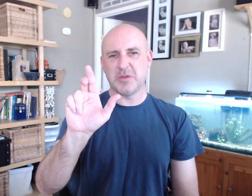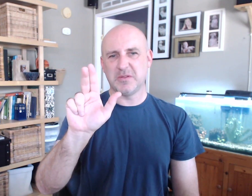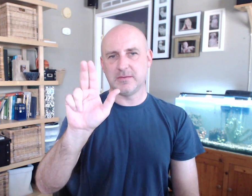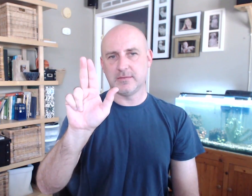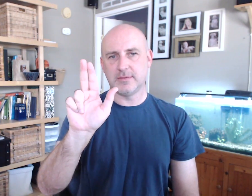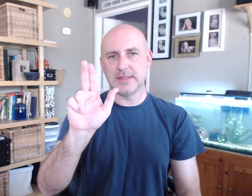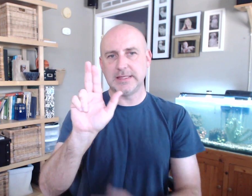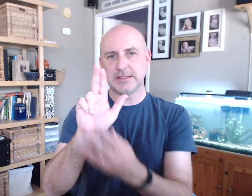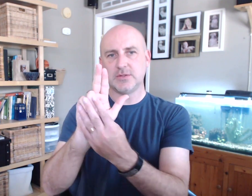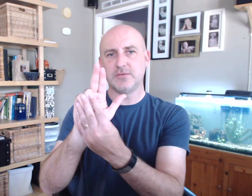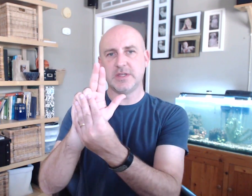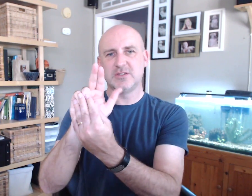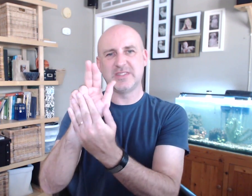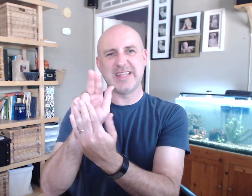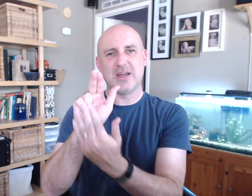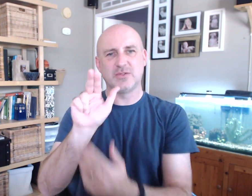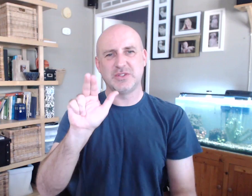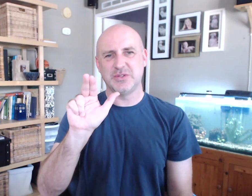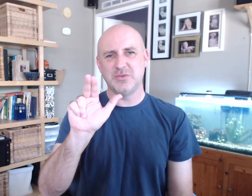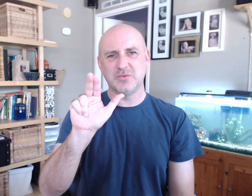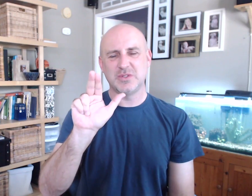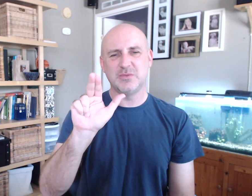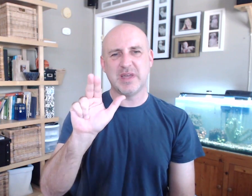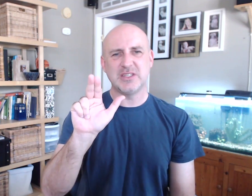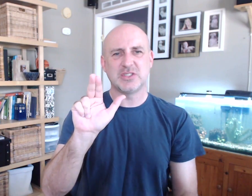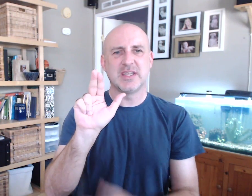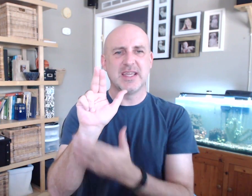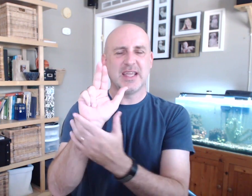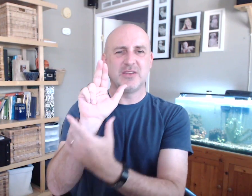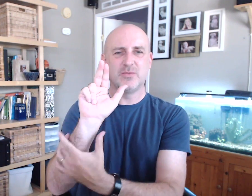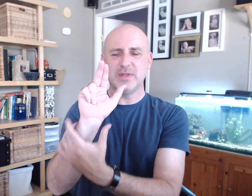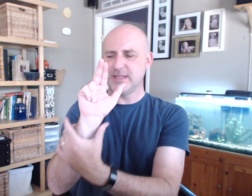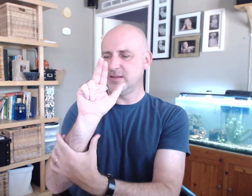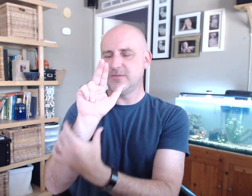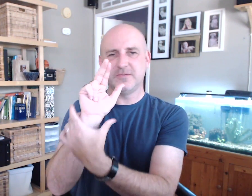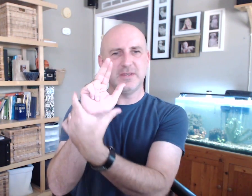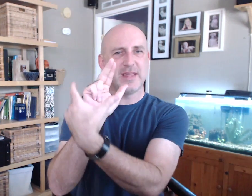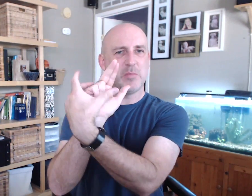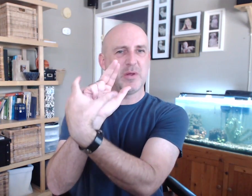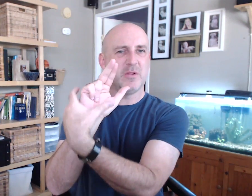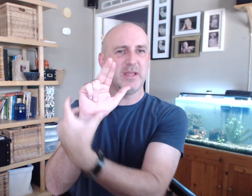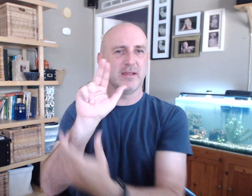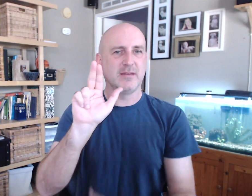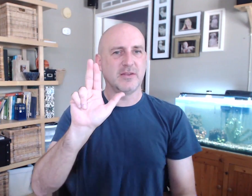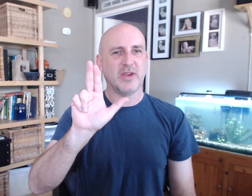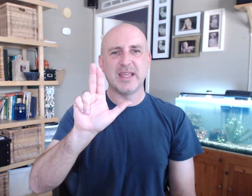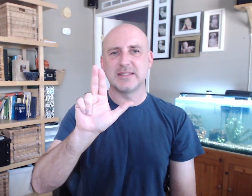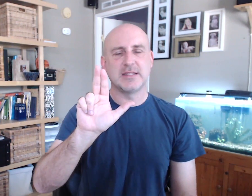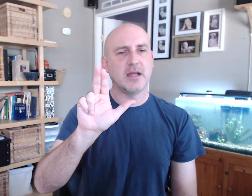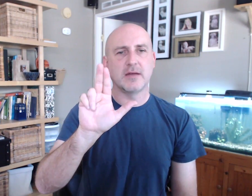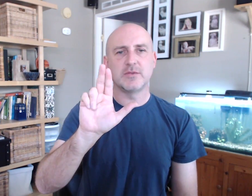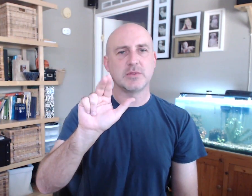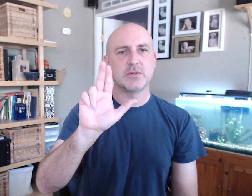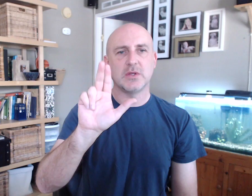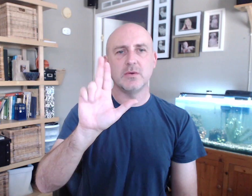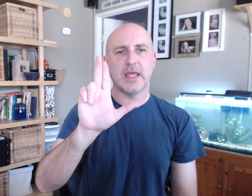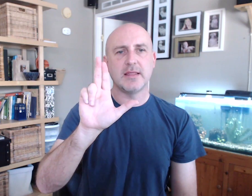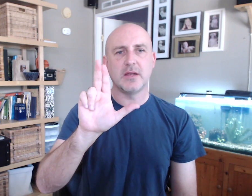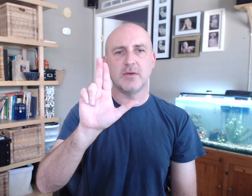pull these 2 fingers down too much, and you'll feel that pulling in your hand. It's not comfortable, so it's okay. They don't have